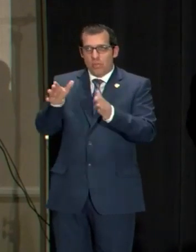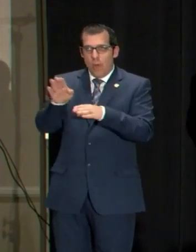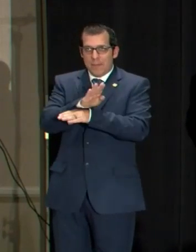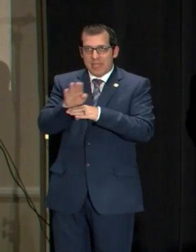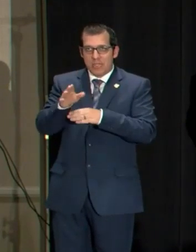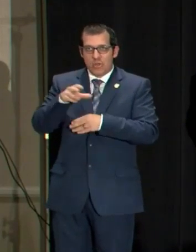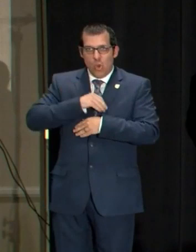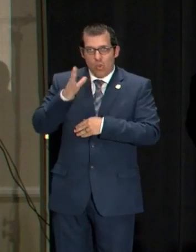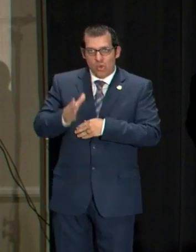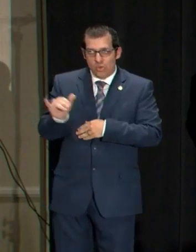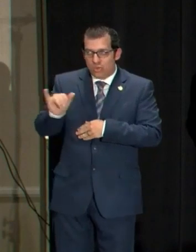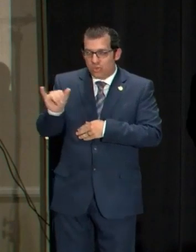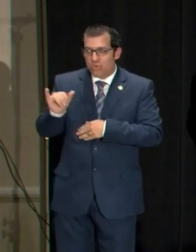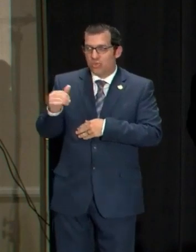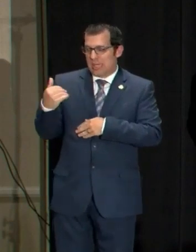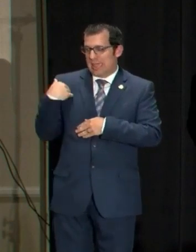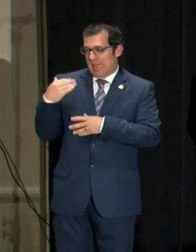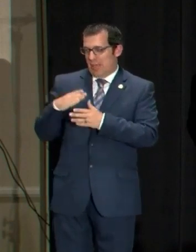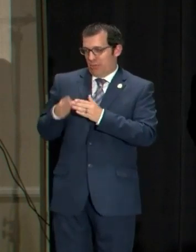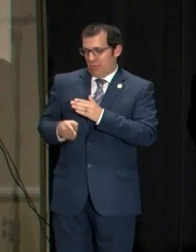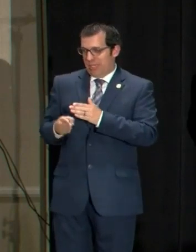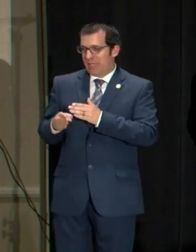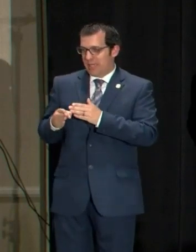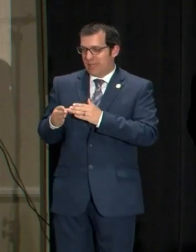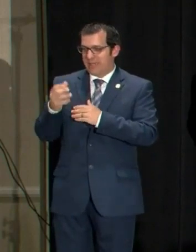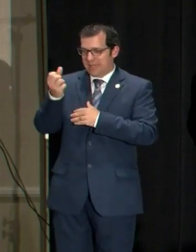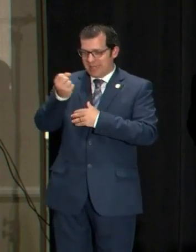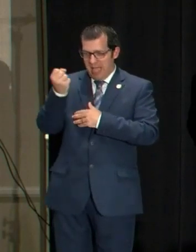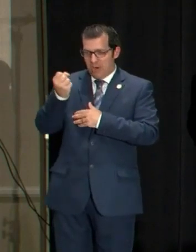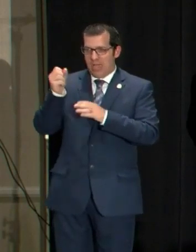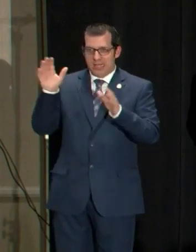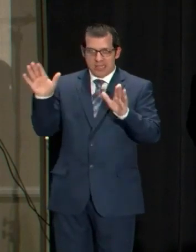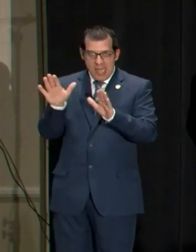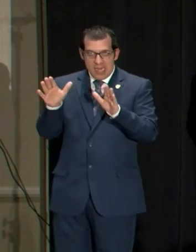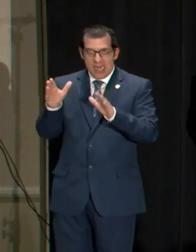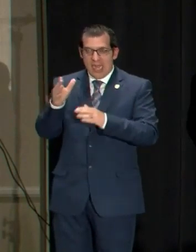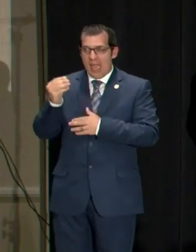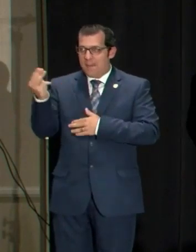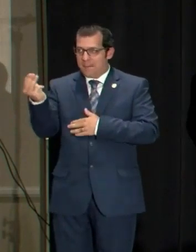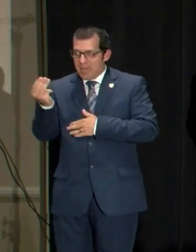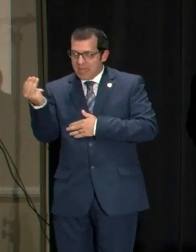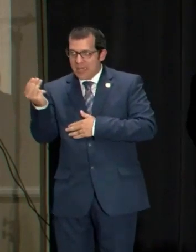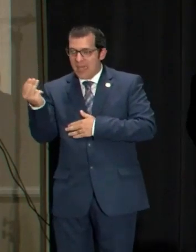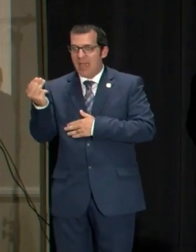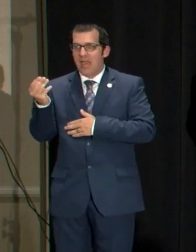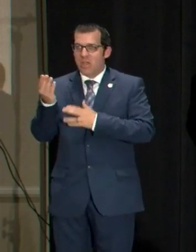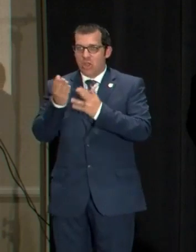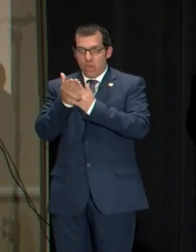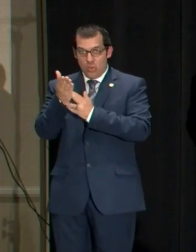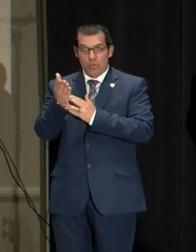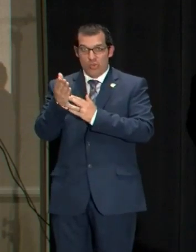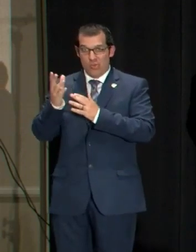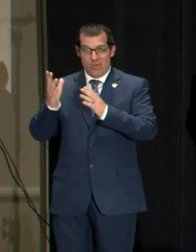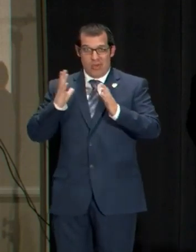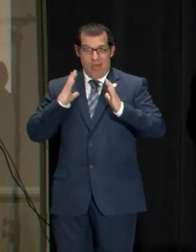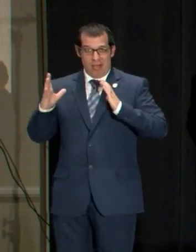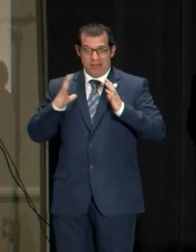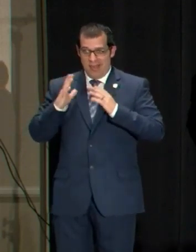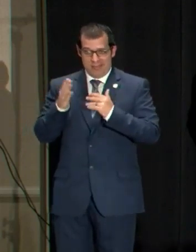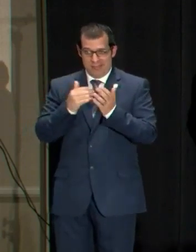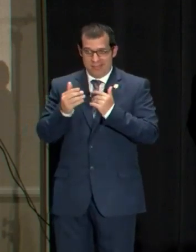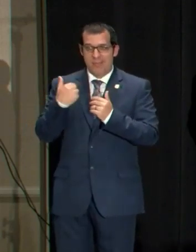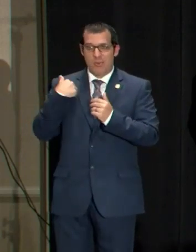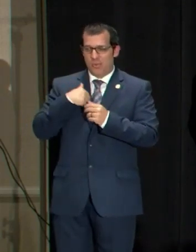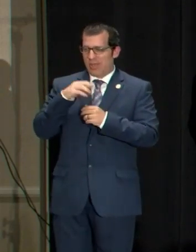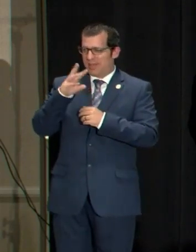And I know that this last weekend, Saturday, Sunday, and Monday through the holiday, we